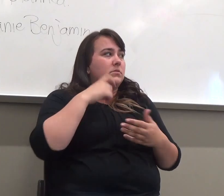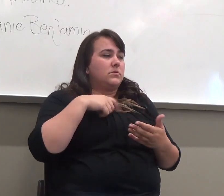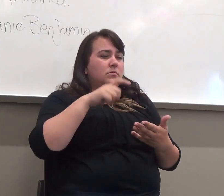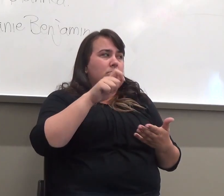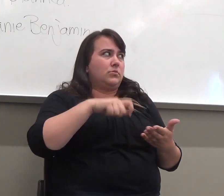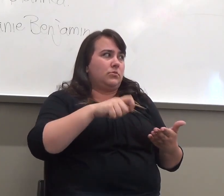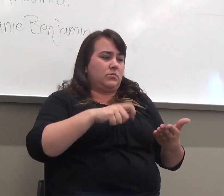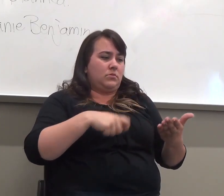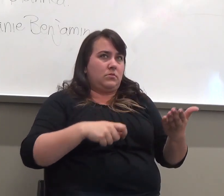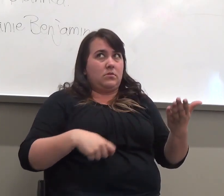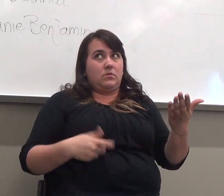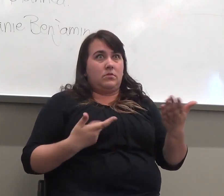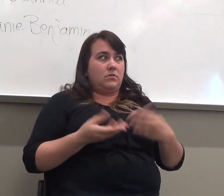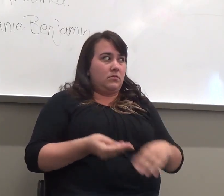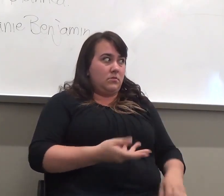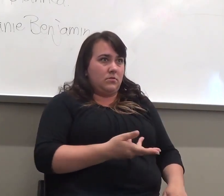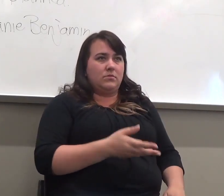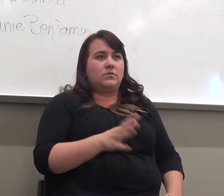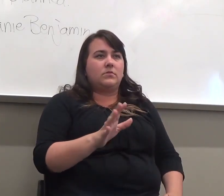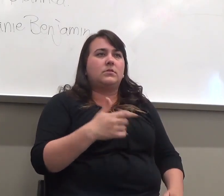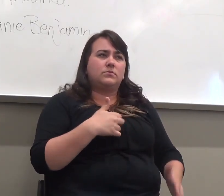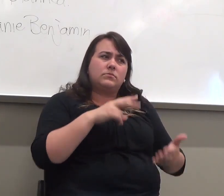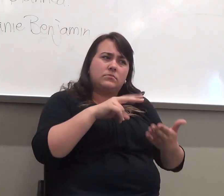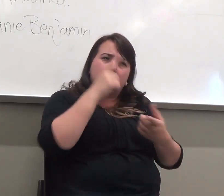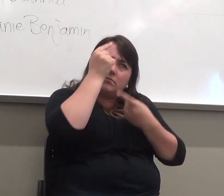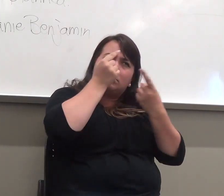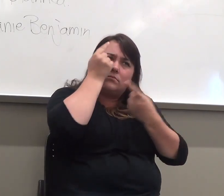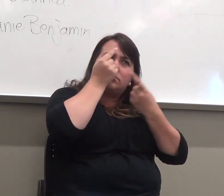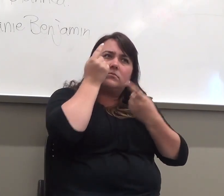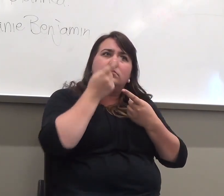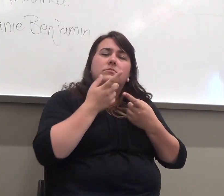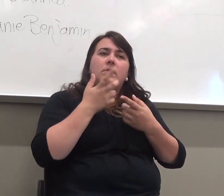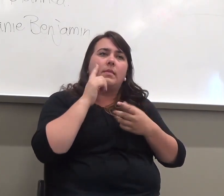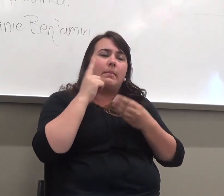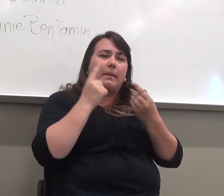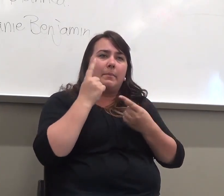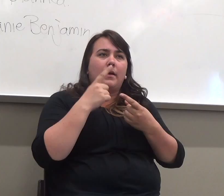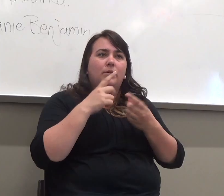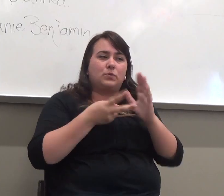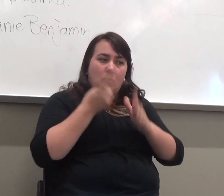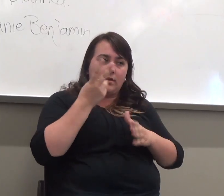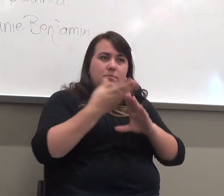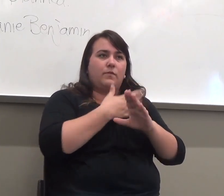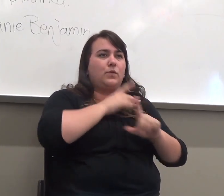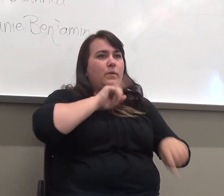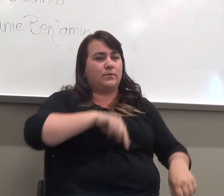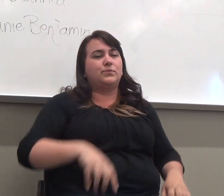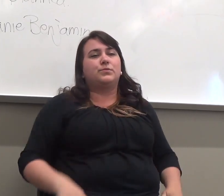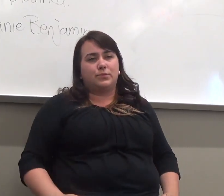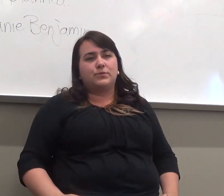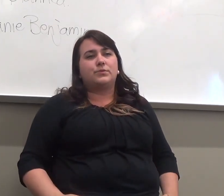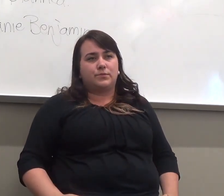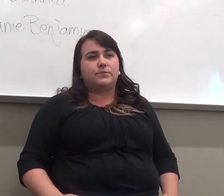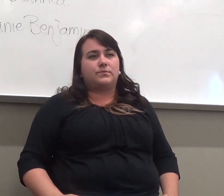things. Think, after hearing this, think about it twice before you circle